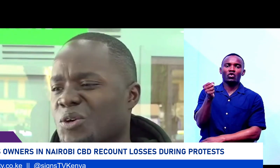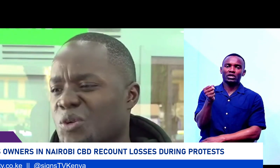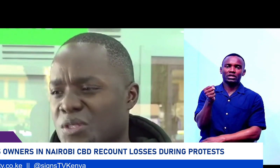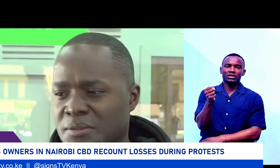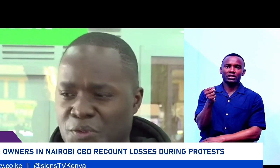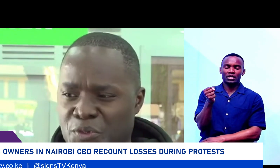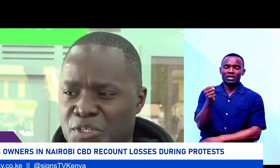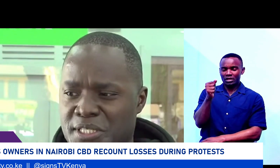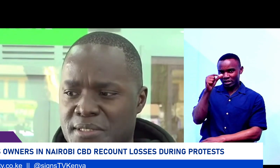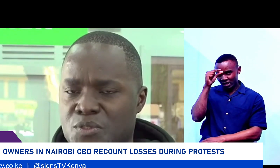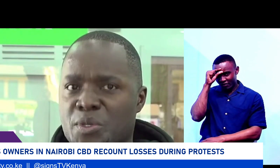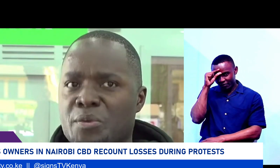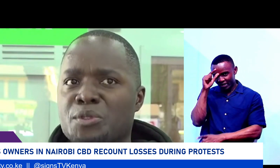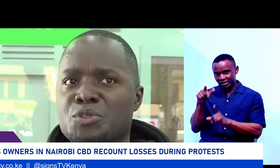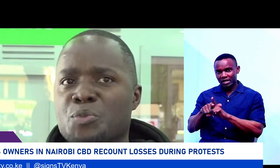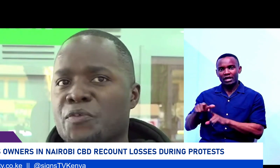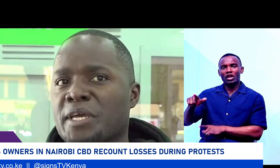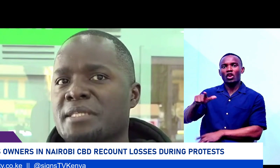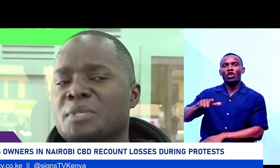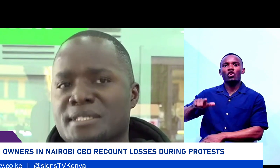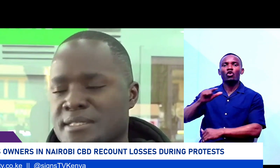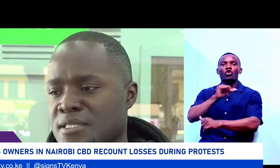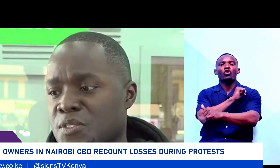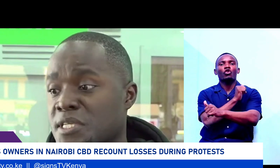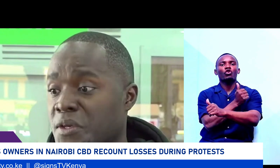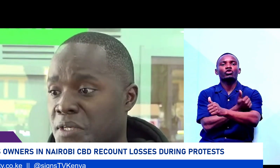local authorities, to be able to provide businesses with security.